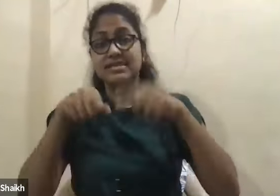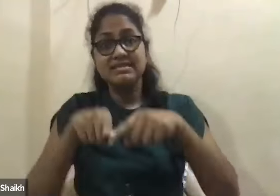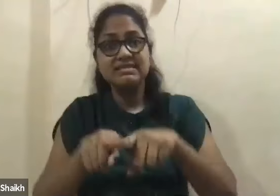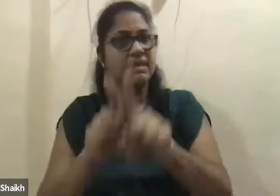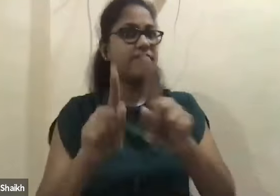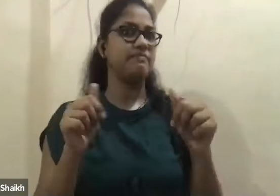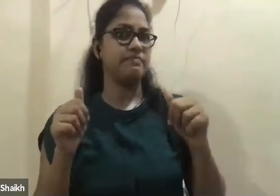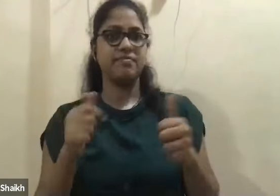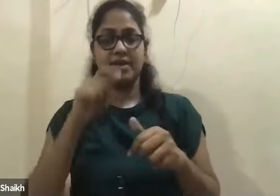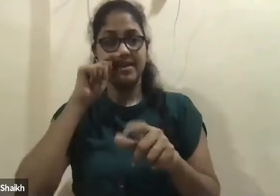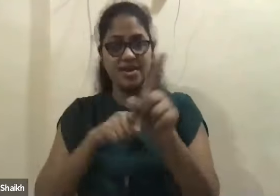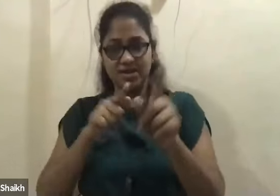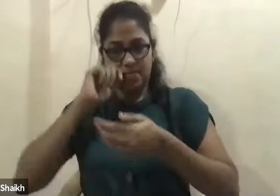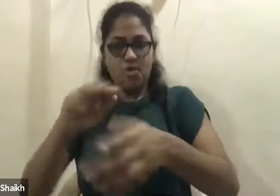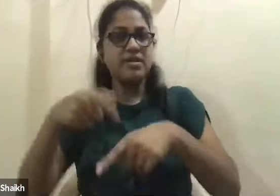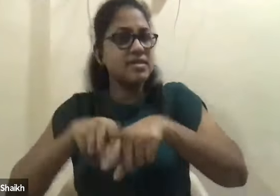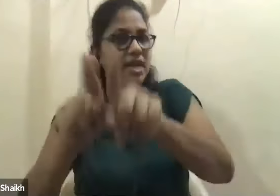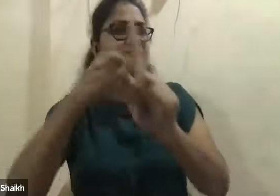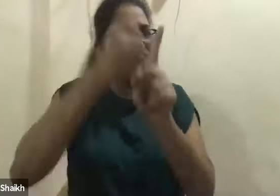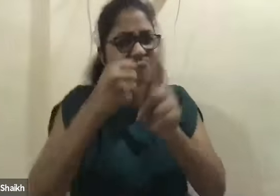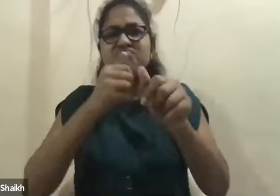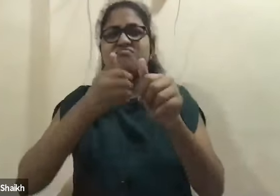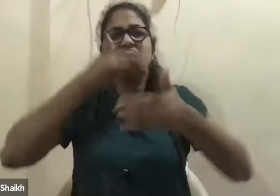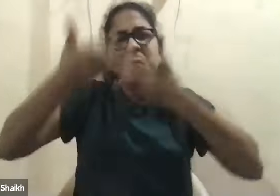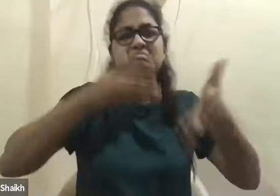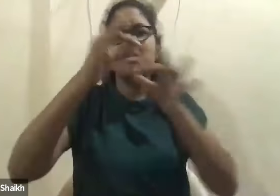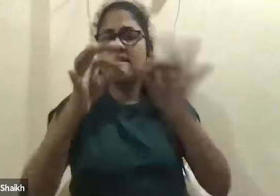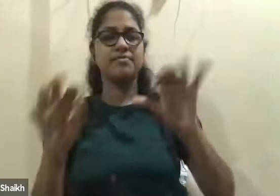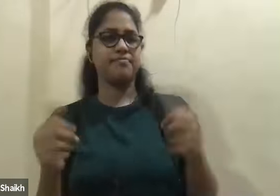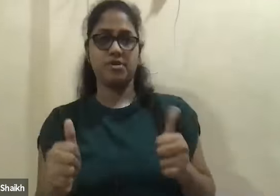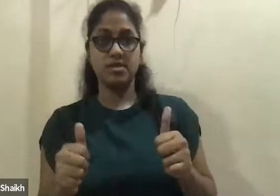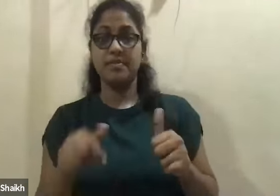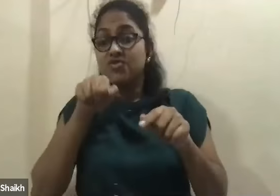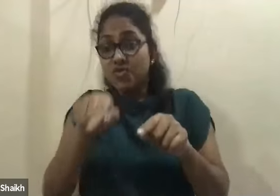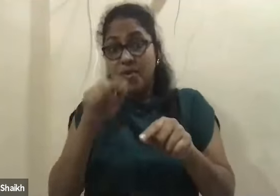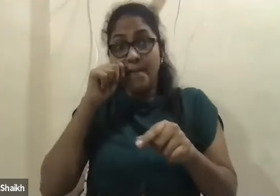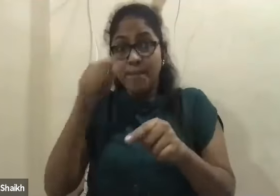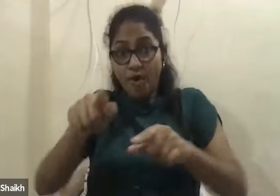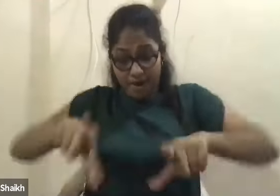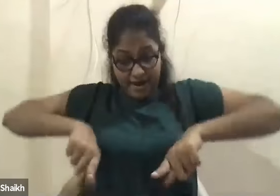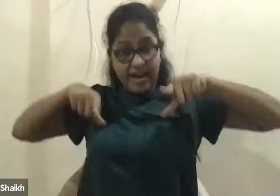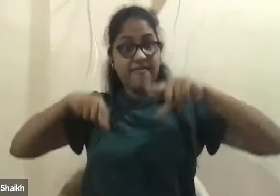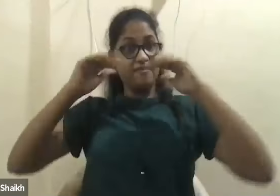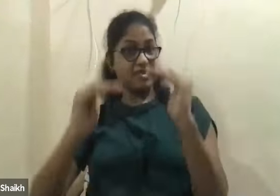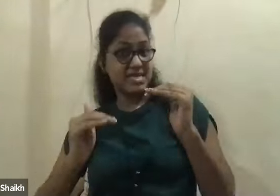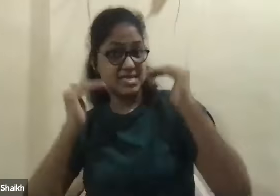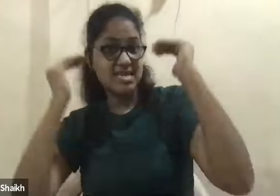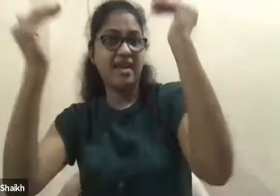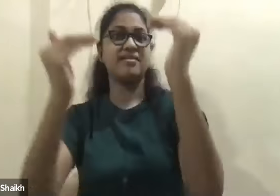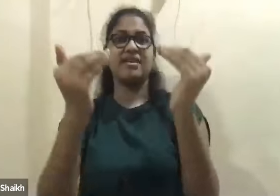himself. And so, in order to safeguard, maintain his standard of living such that he